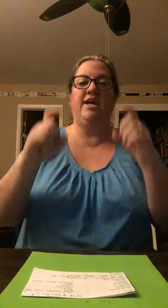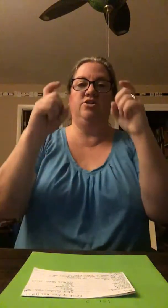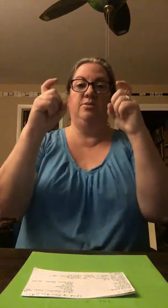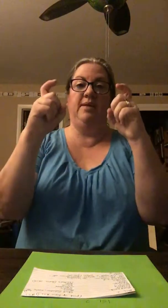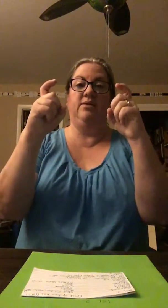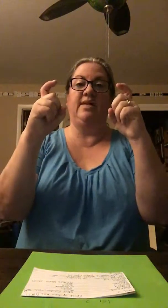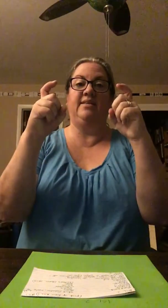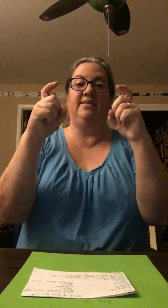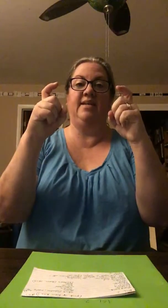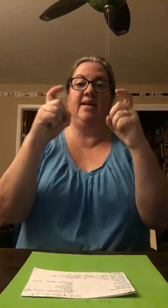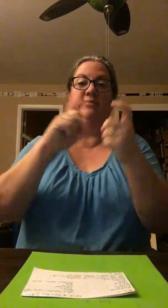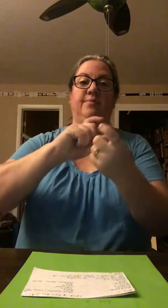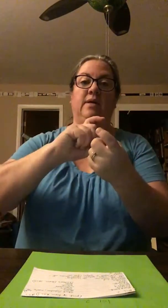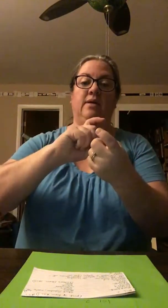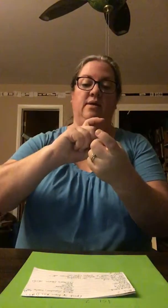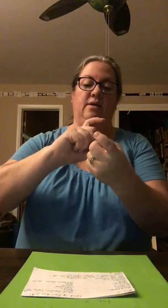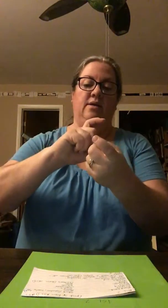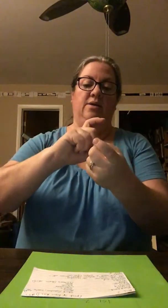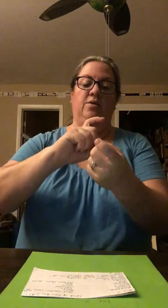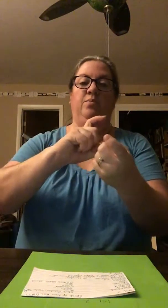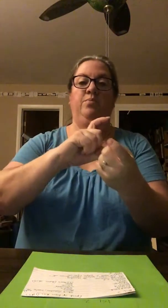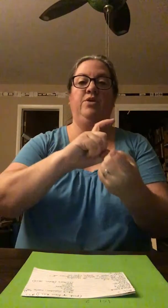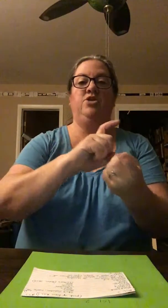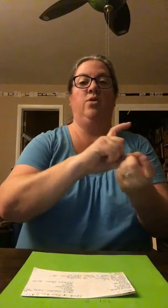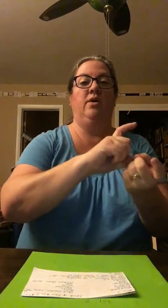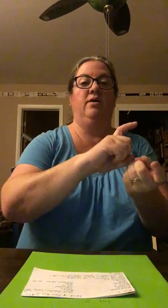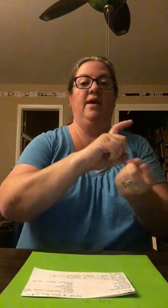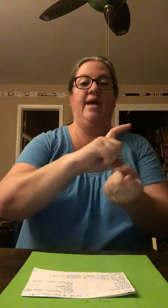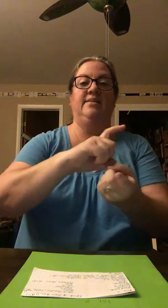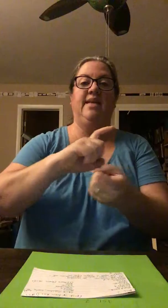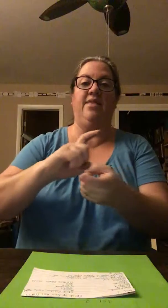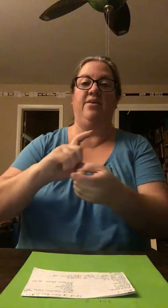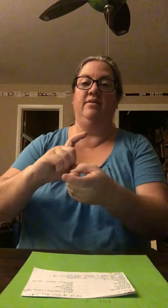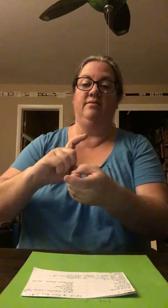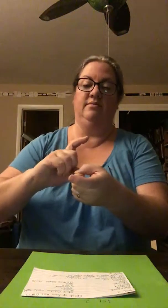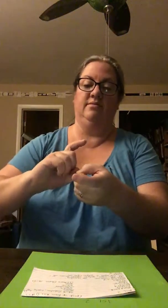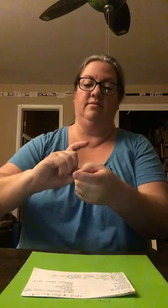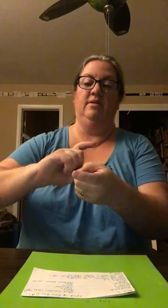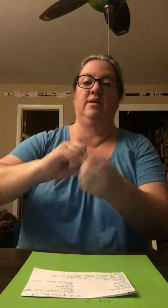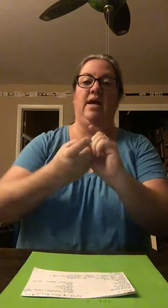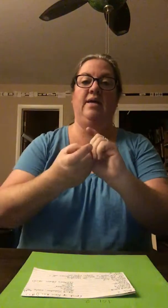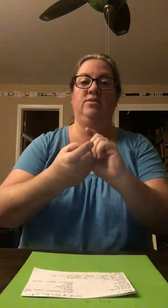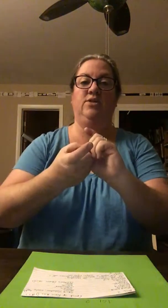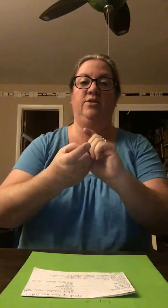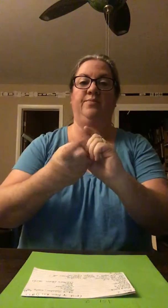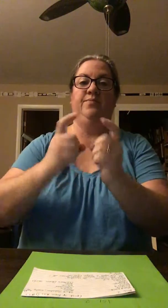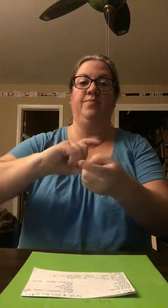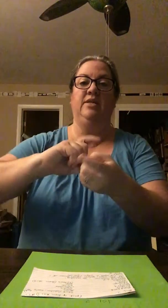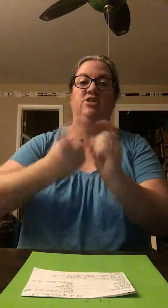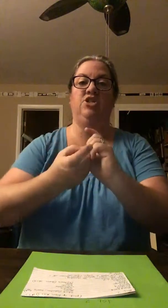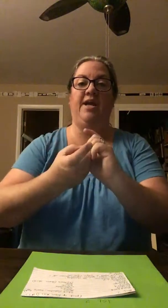Change. Make those X hands again. Put your hands together and switch them.